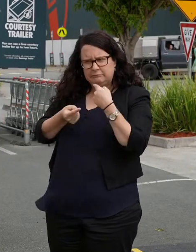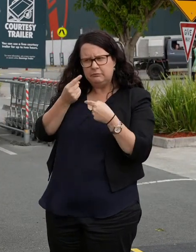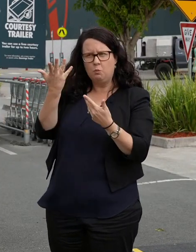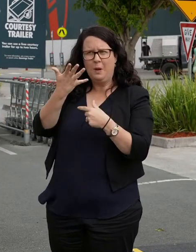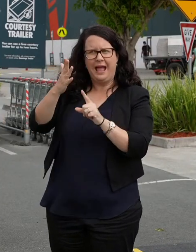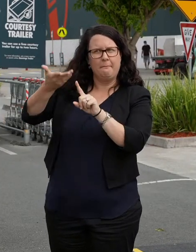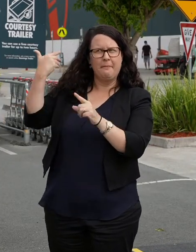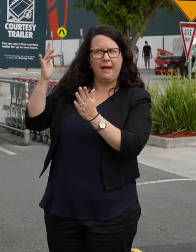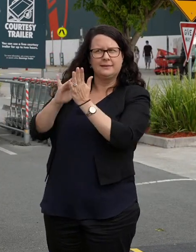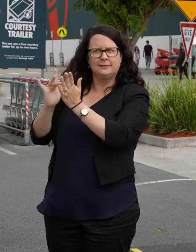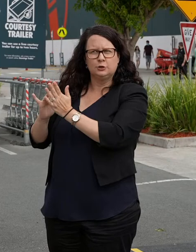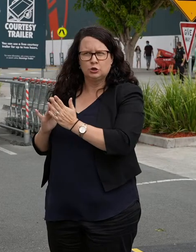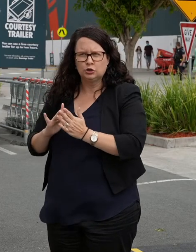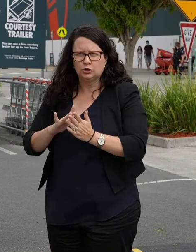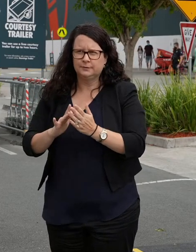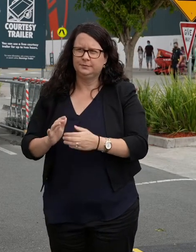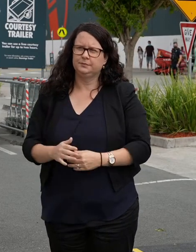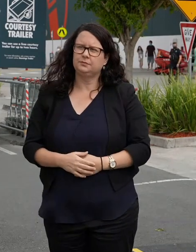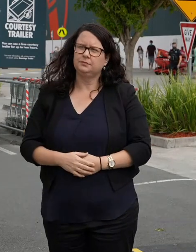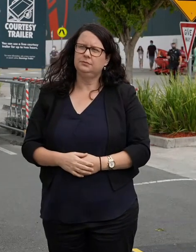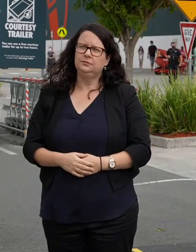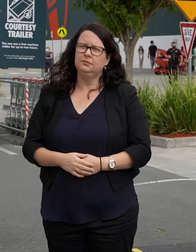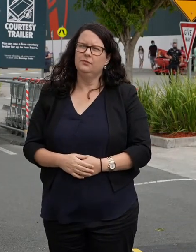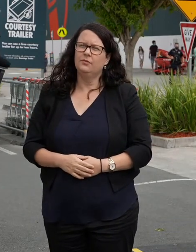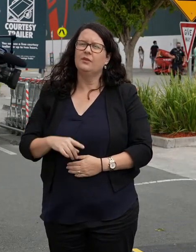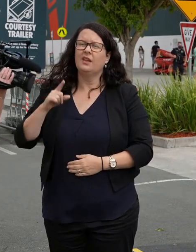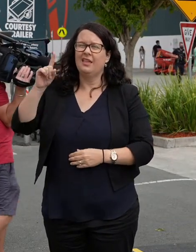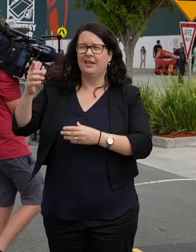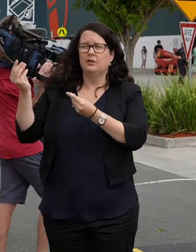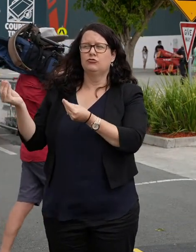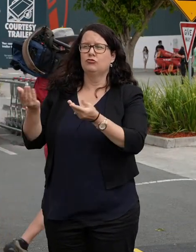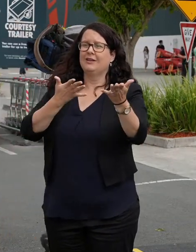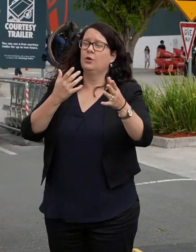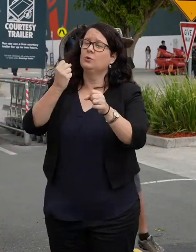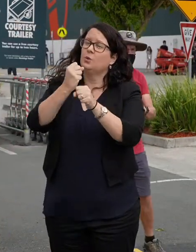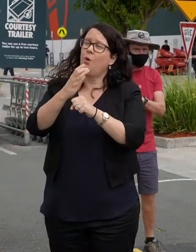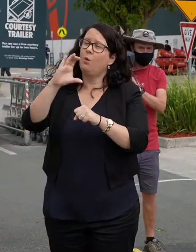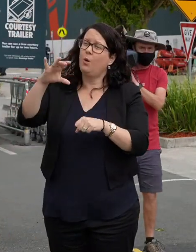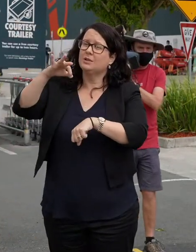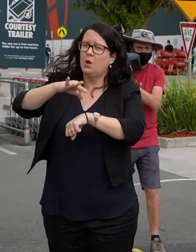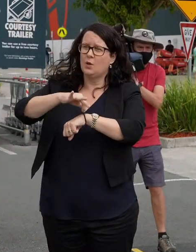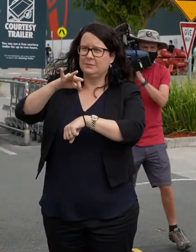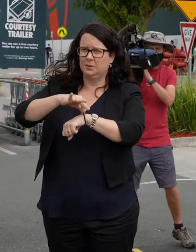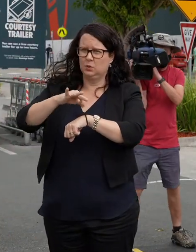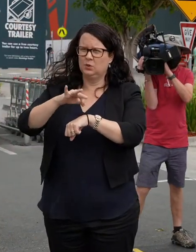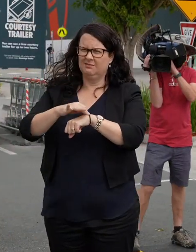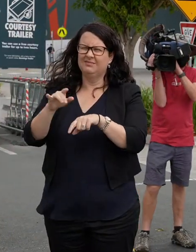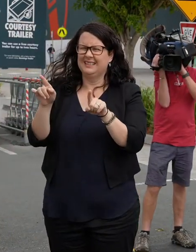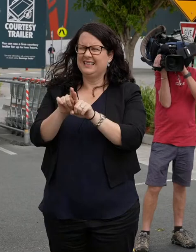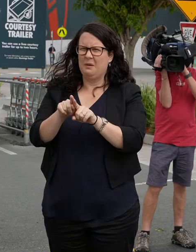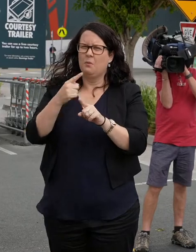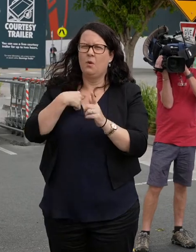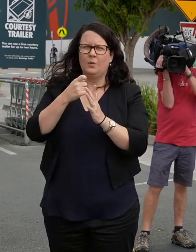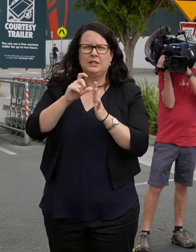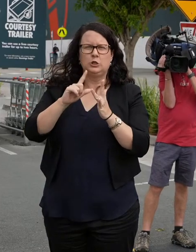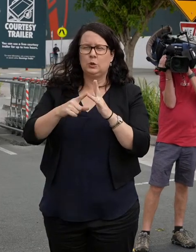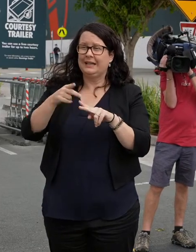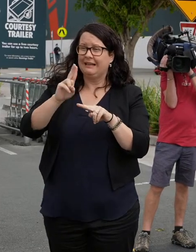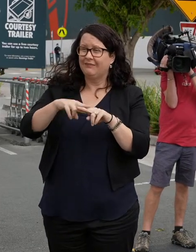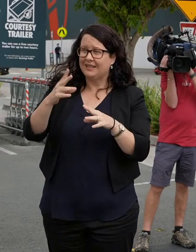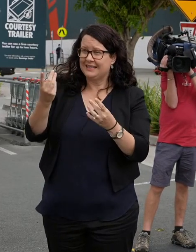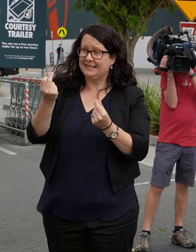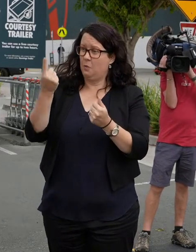today. She's in the process of also being transferred to Gold Coast Hospital, and that's consistent with our current practice of moving cases